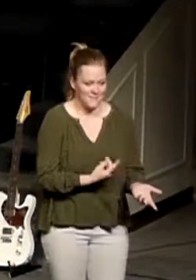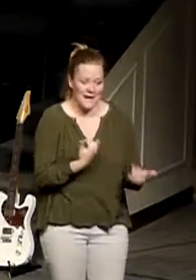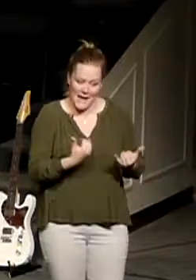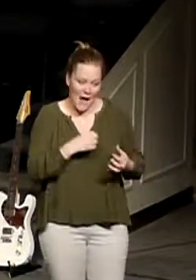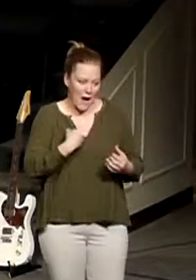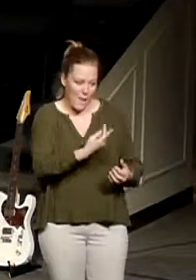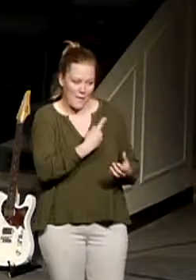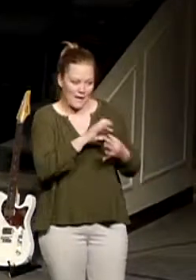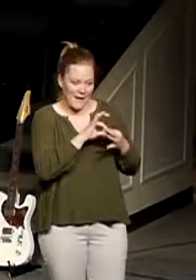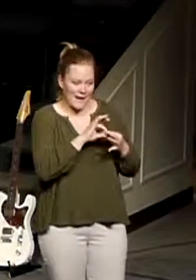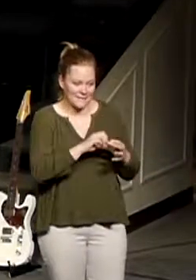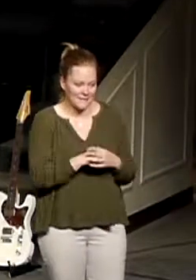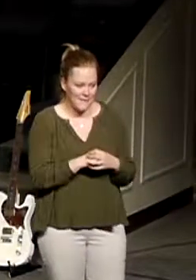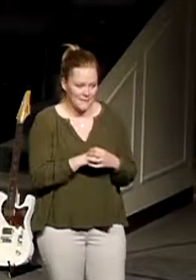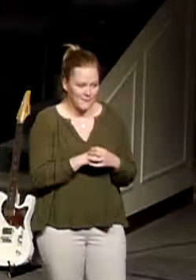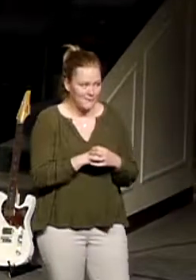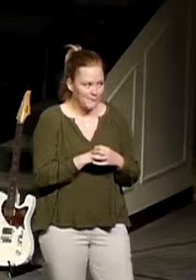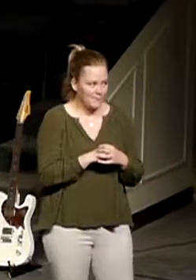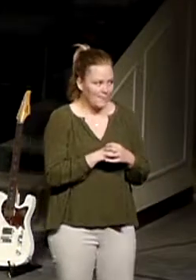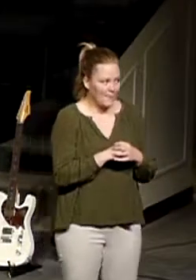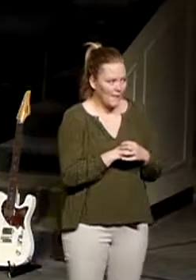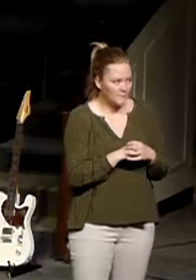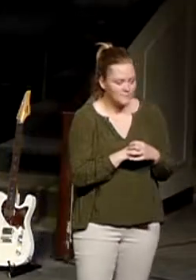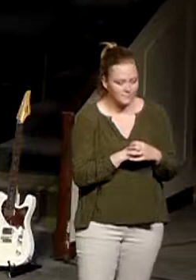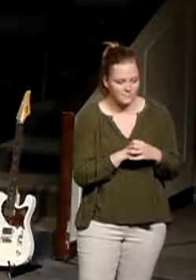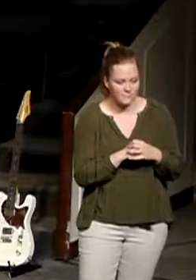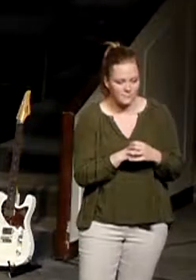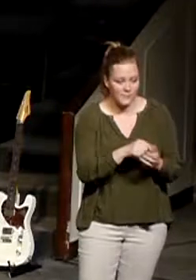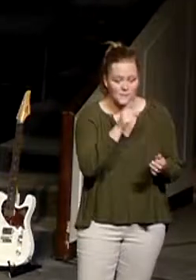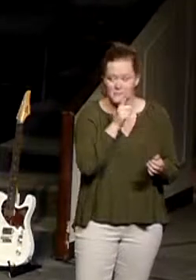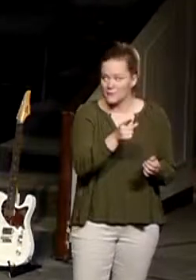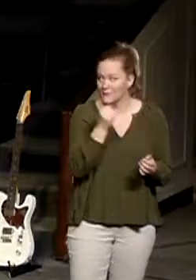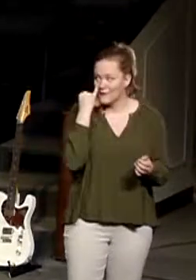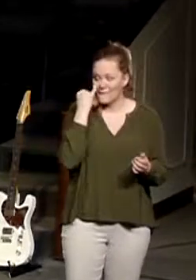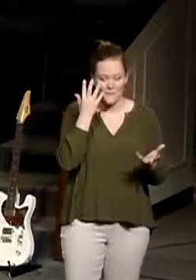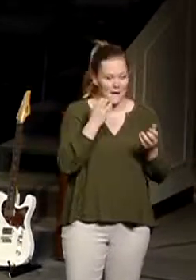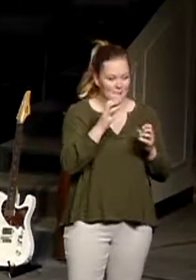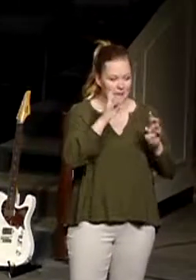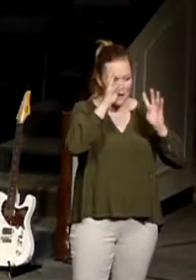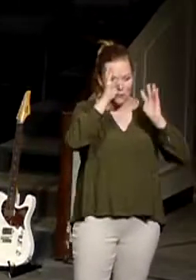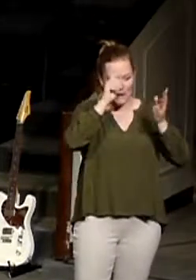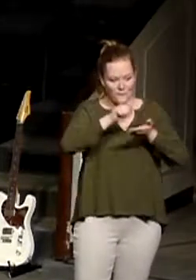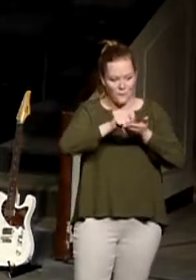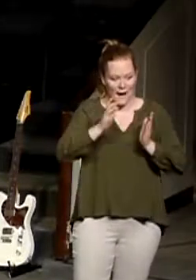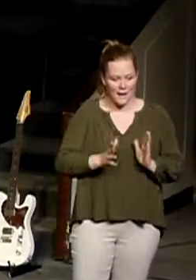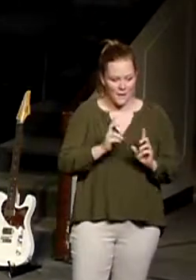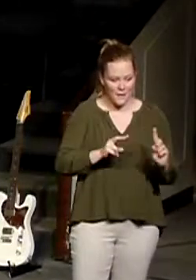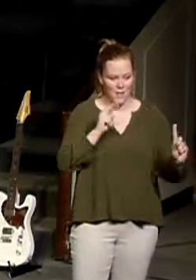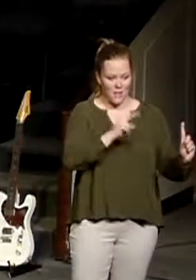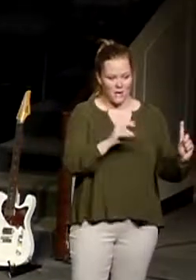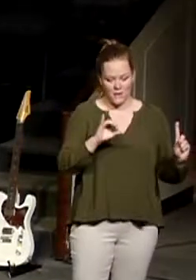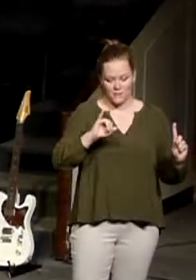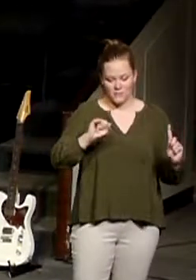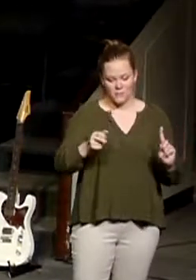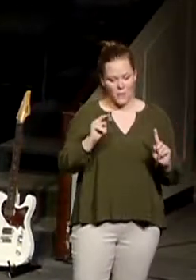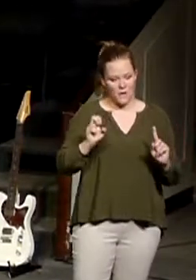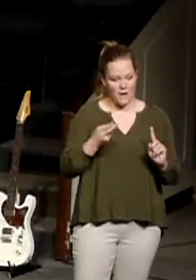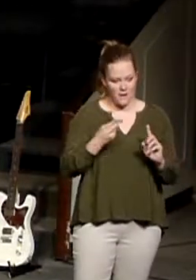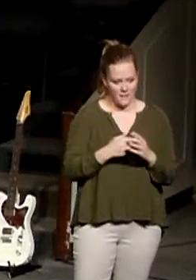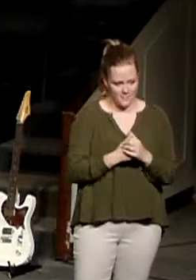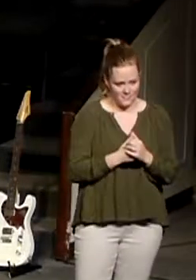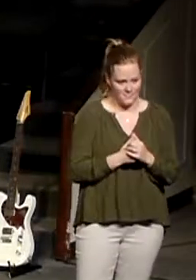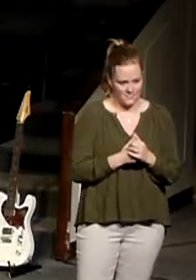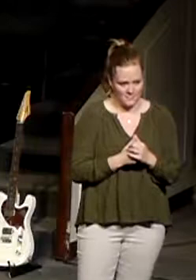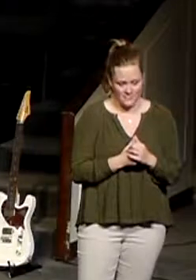connected. Going to take it to Jonah. Truth is, if you want to be a creative writer, you want to look at Jonah. What? I'm not saying